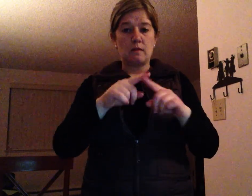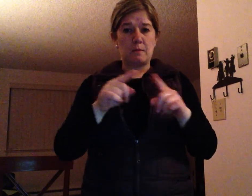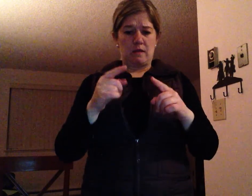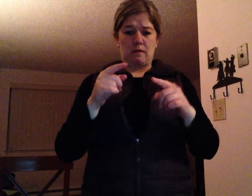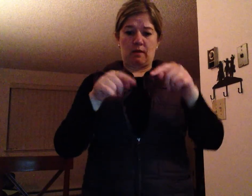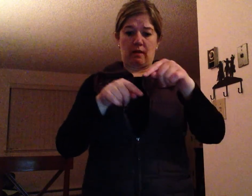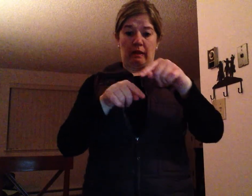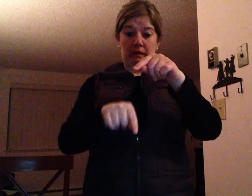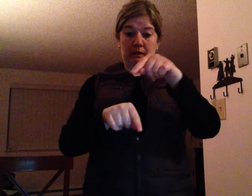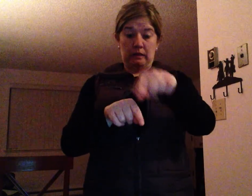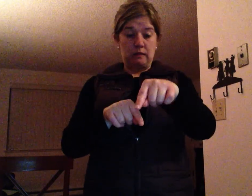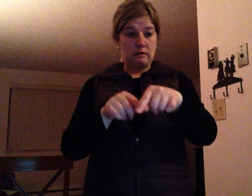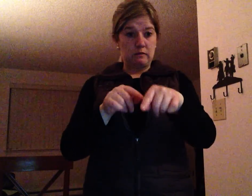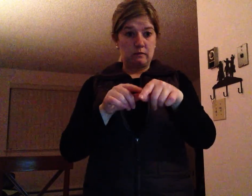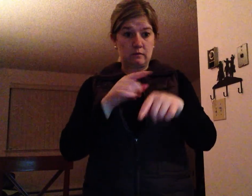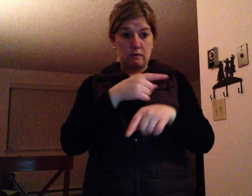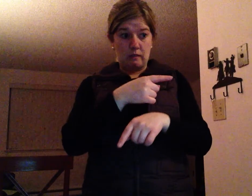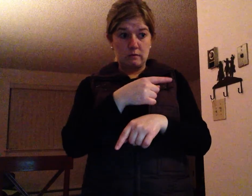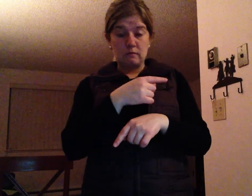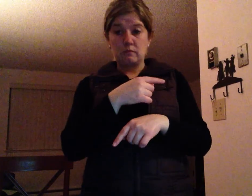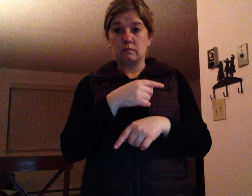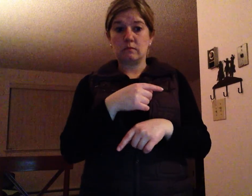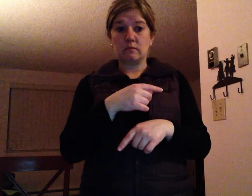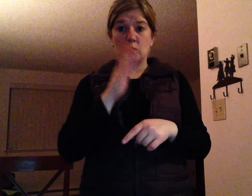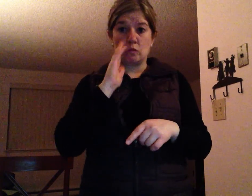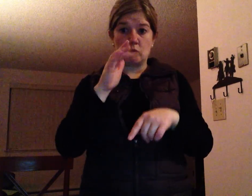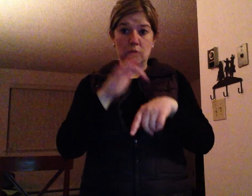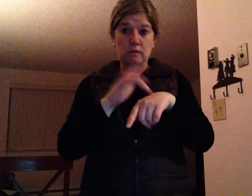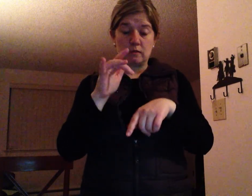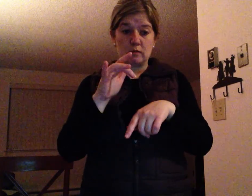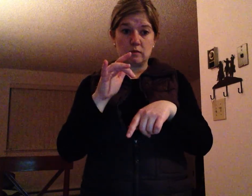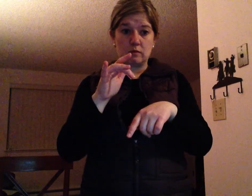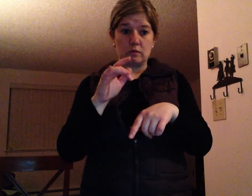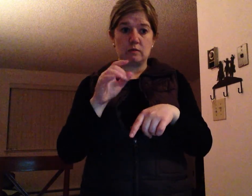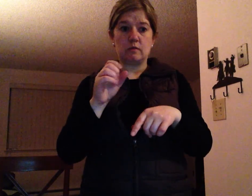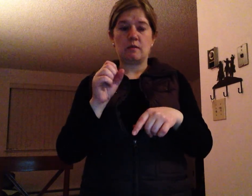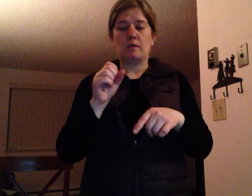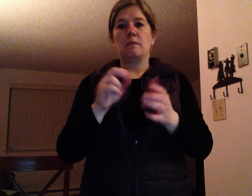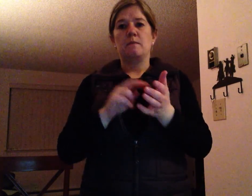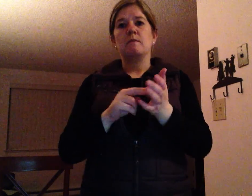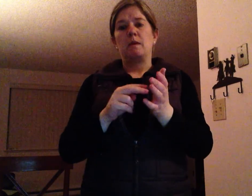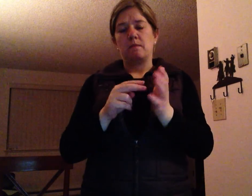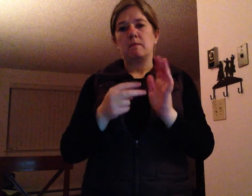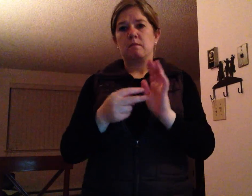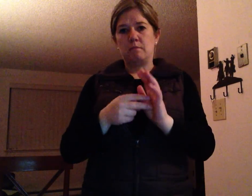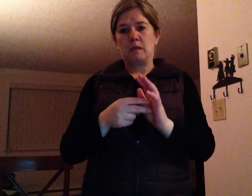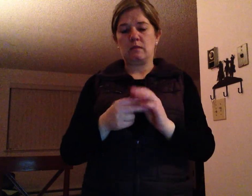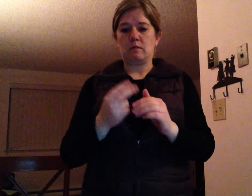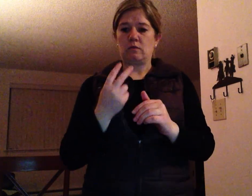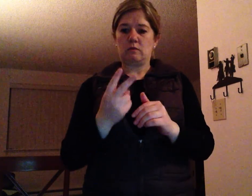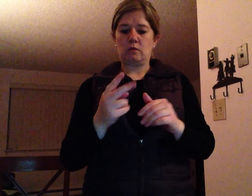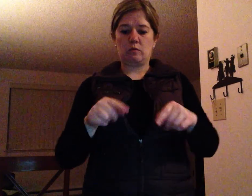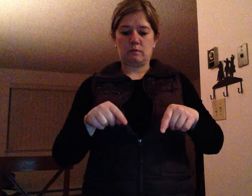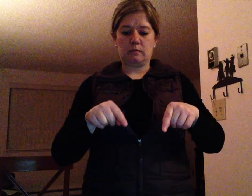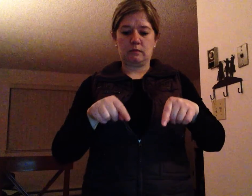touch? So that's what makes a trapezoid. It only has 2 sides that are parallel. The others